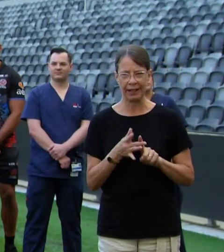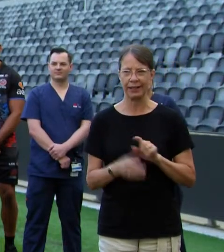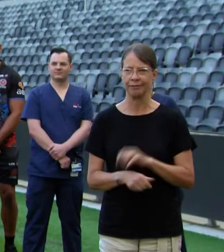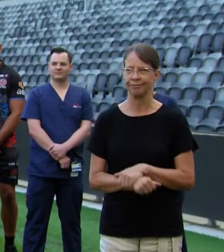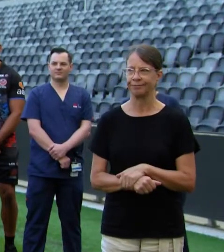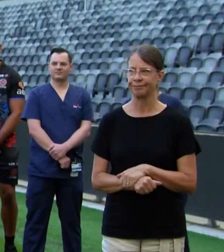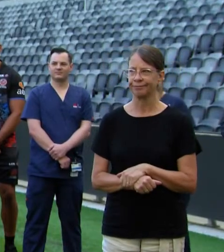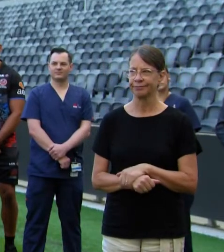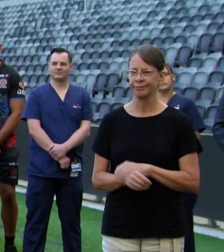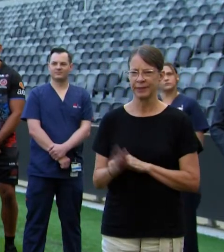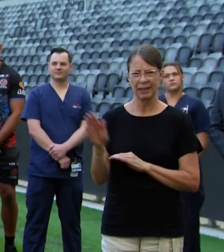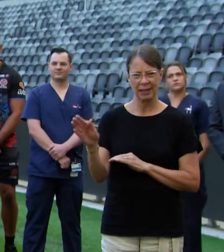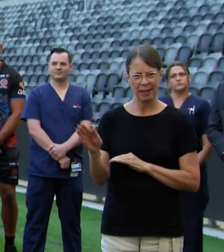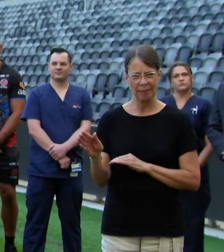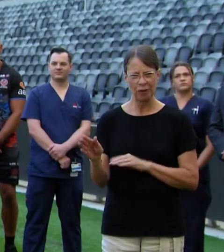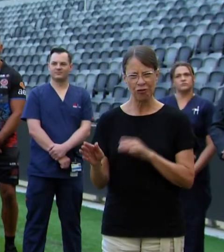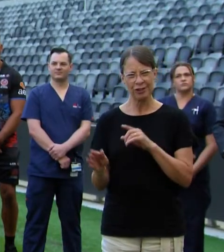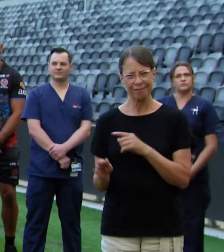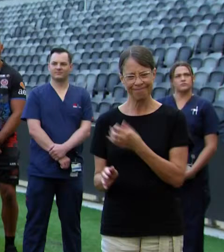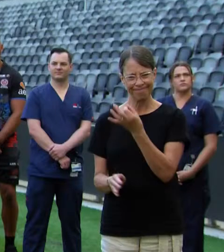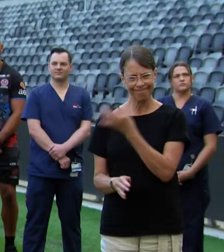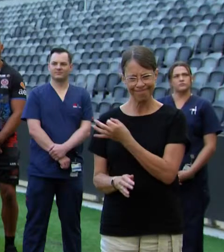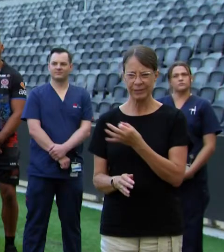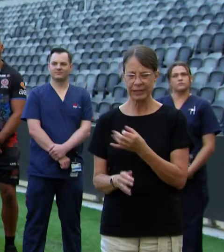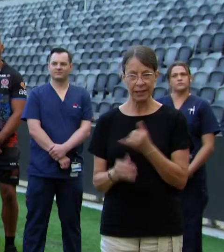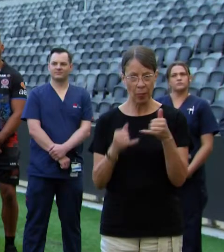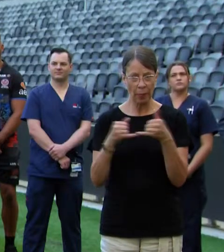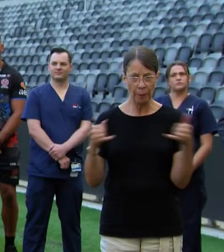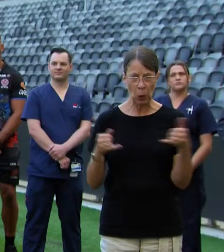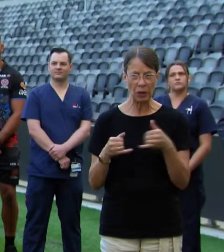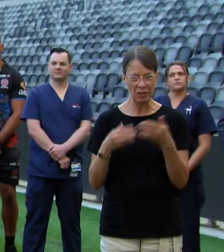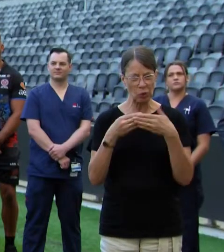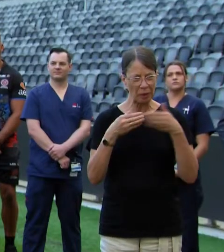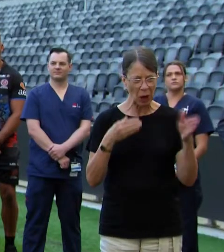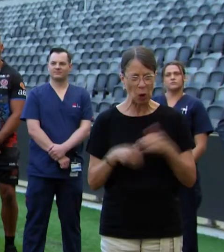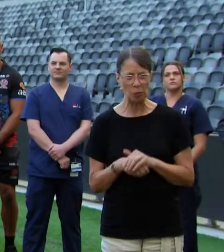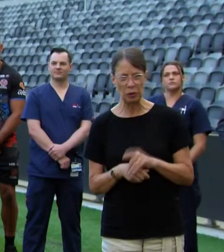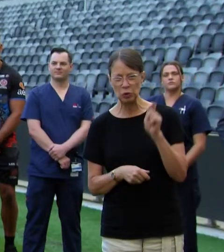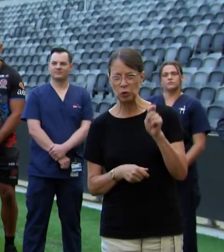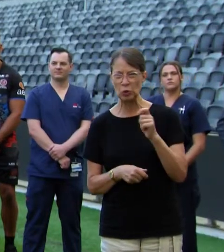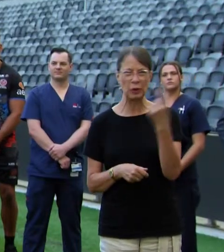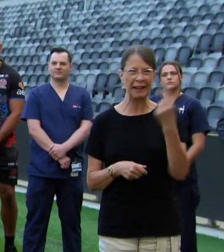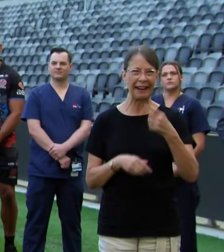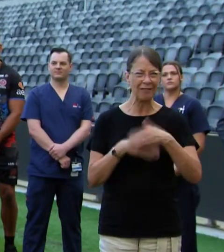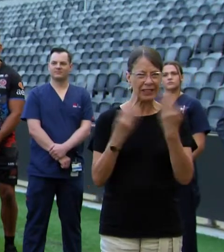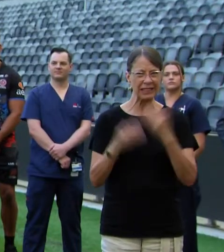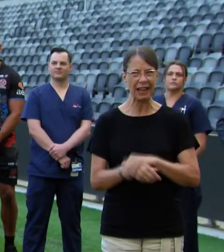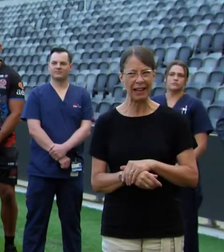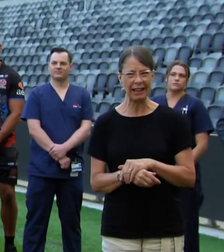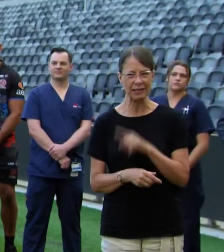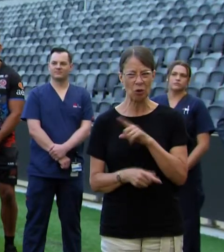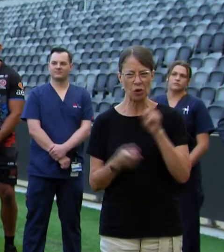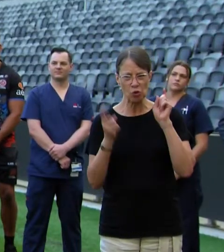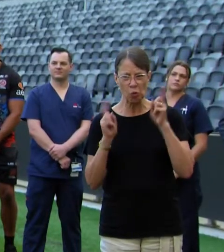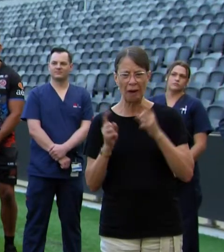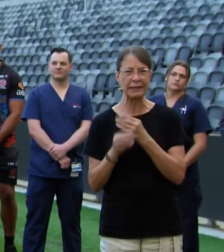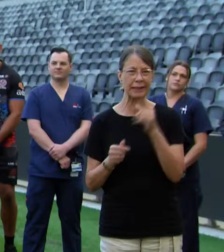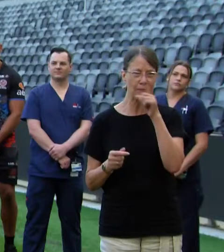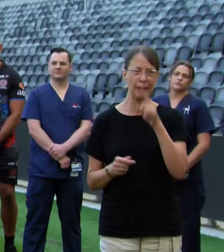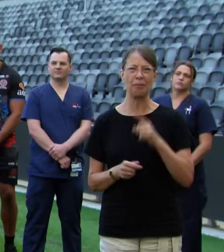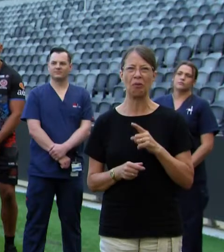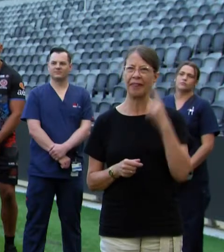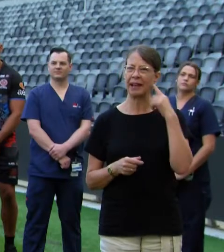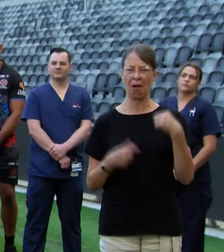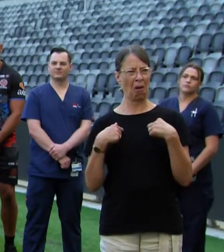in 11 days, Yeah. could you have a situation, or are you worried about a situation, where you might have people who have had 2 shots, they think they're